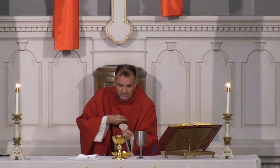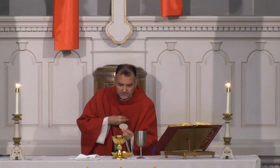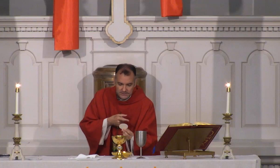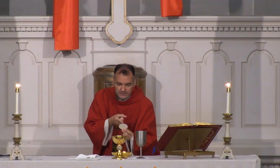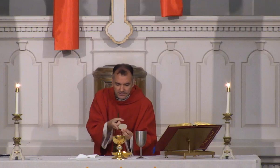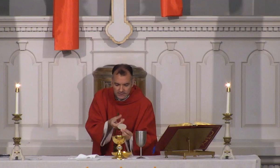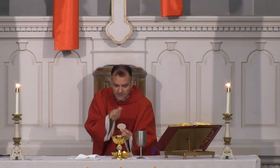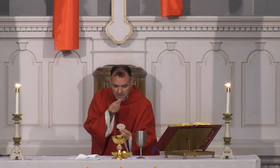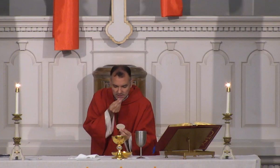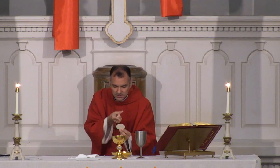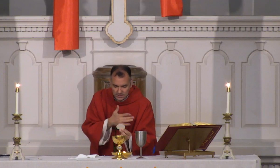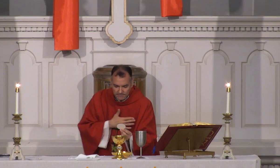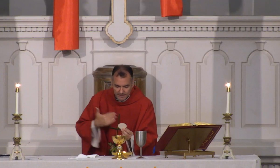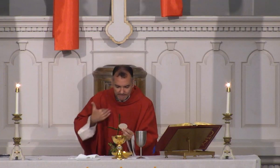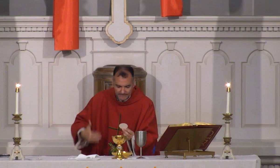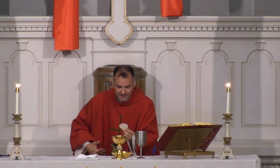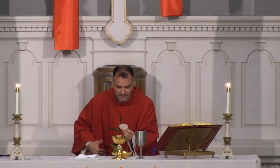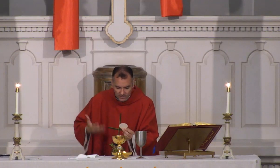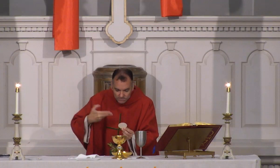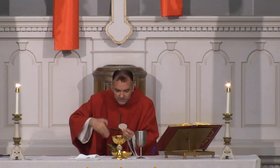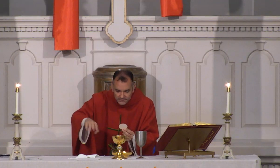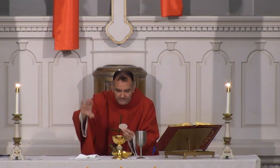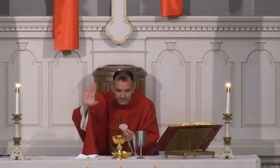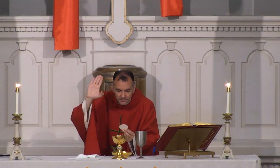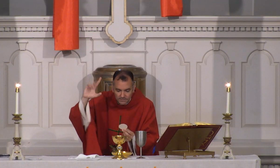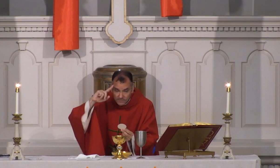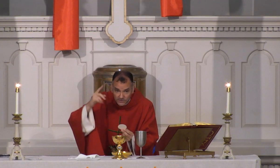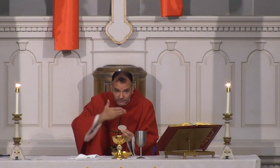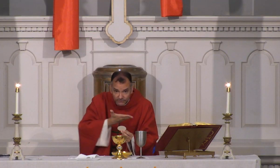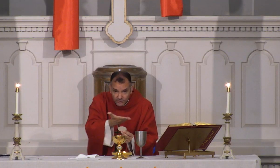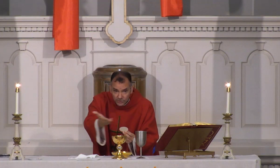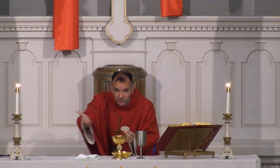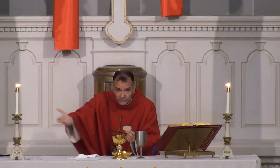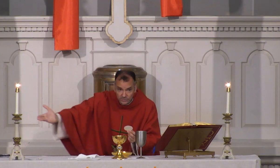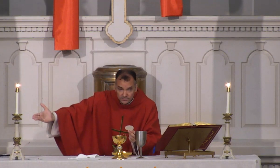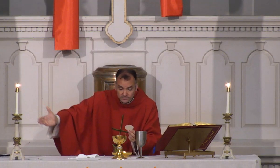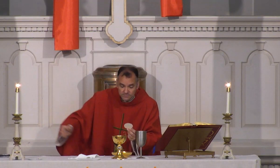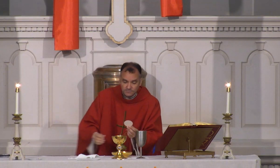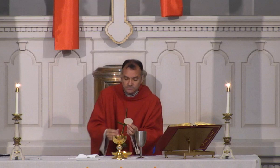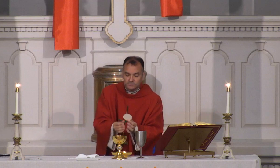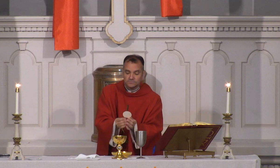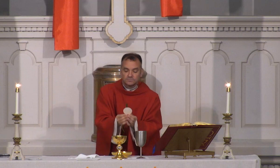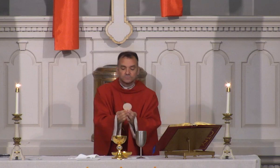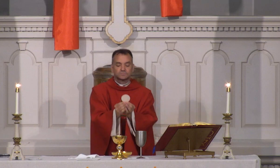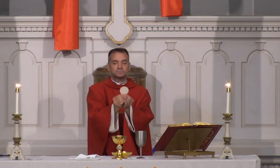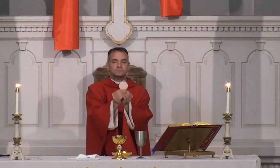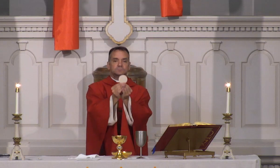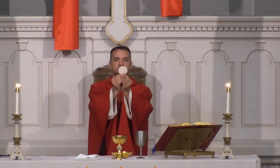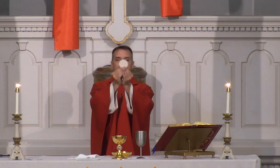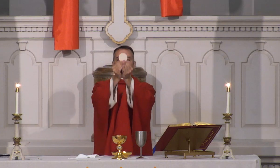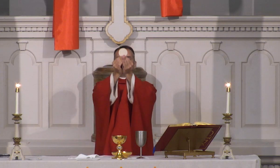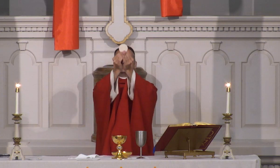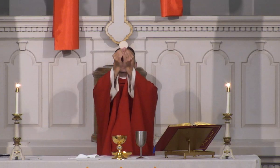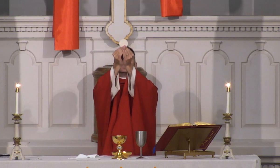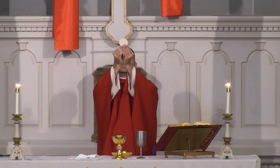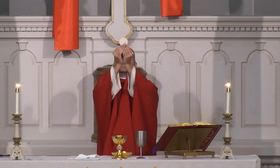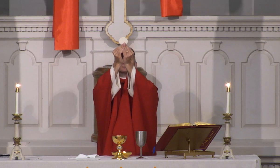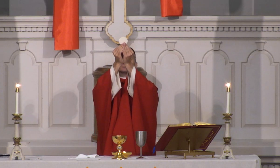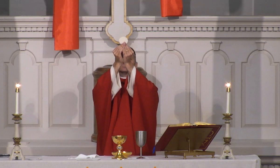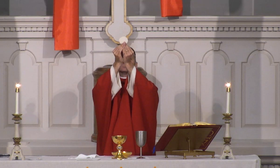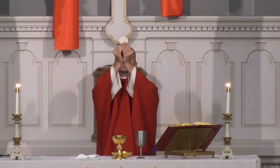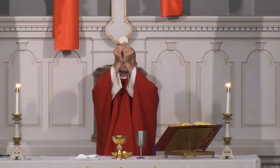"Take this, all of you, and eat of it, for this is my body, which will be given up for you."